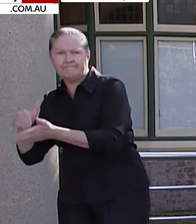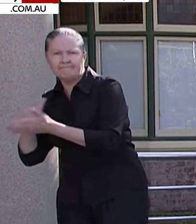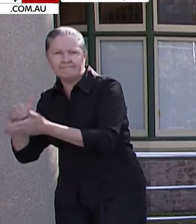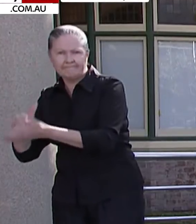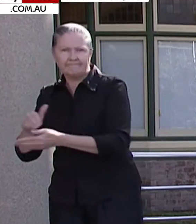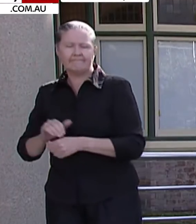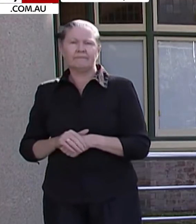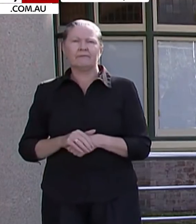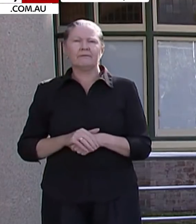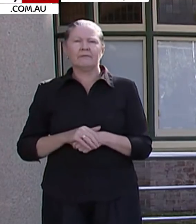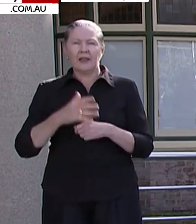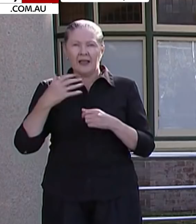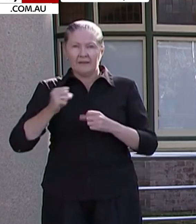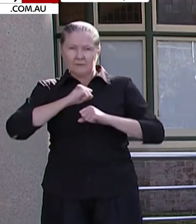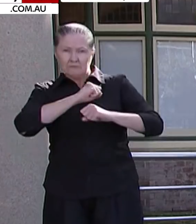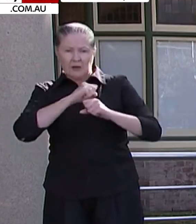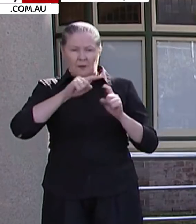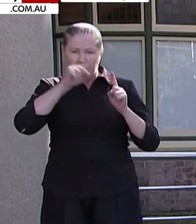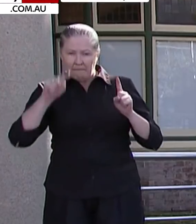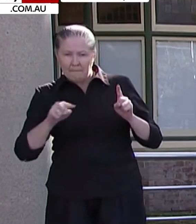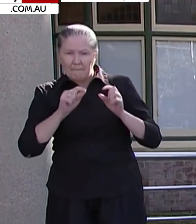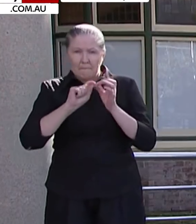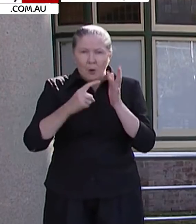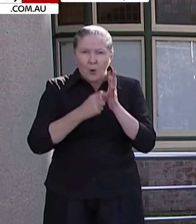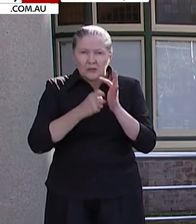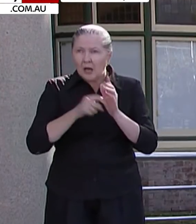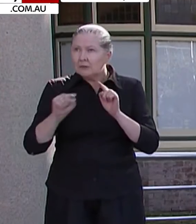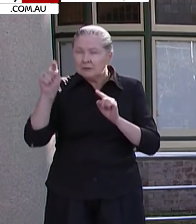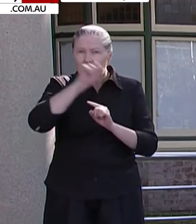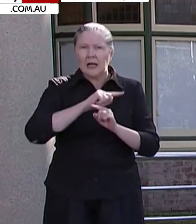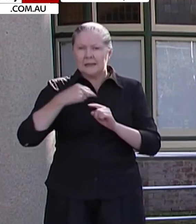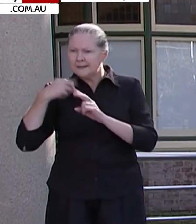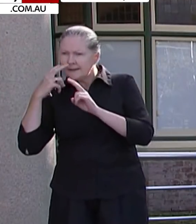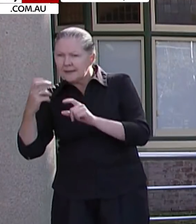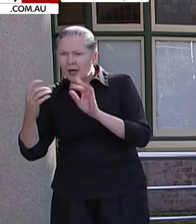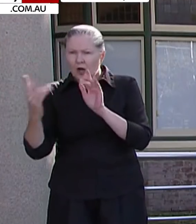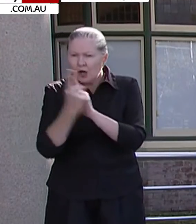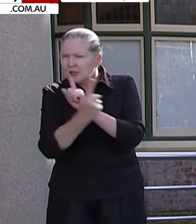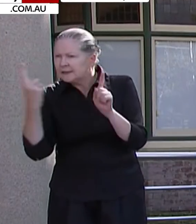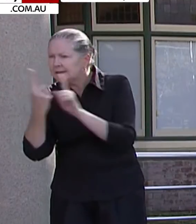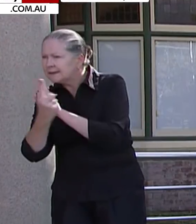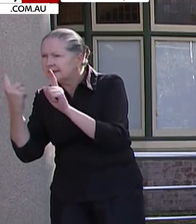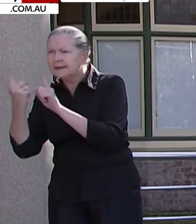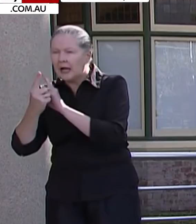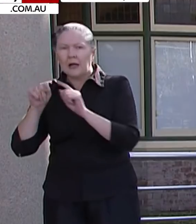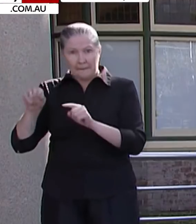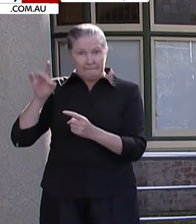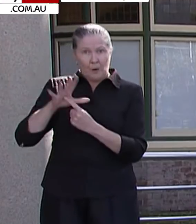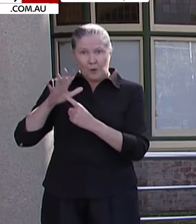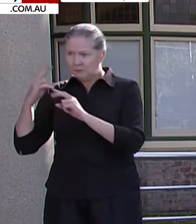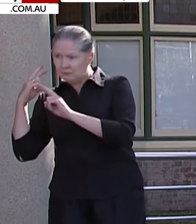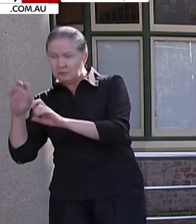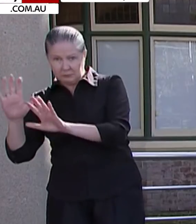our borders, our testing, our tracing have been fundamental, but in particular, I want to focus on what we've done